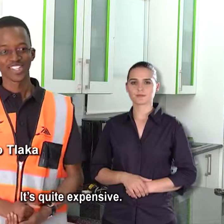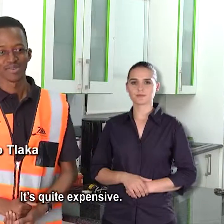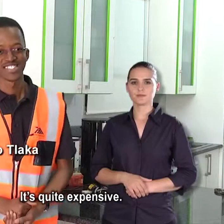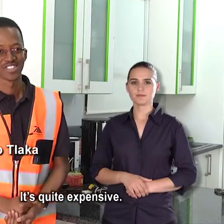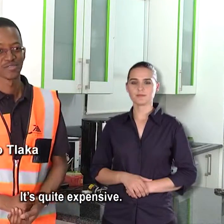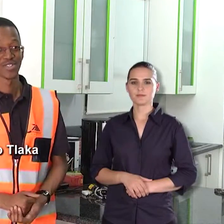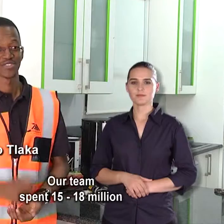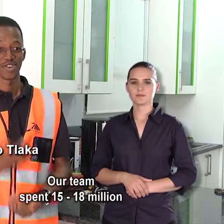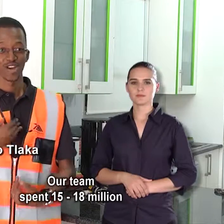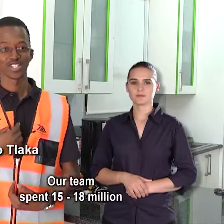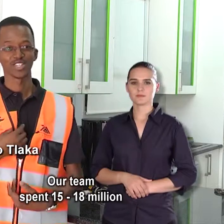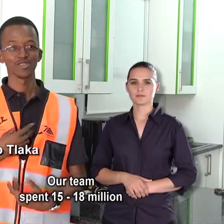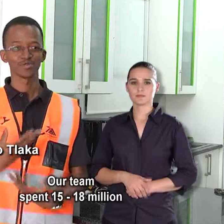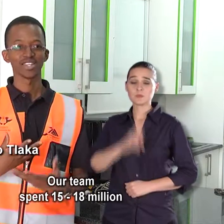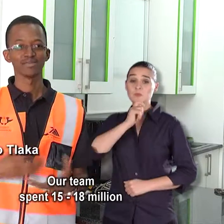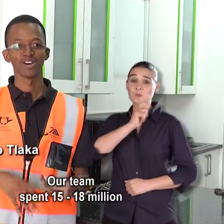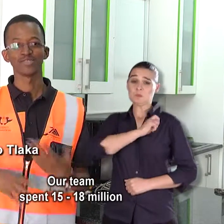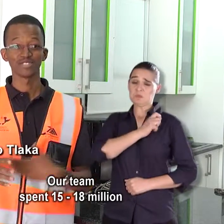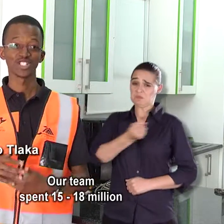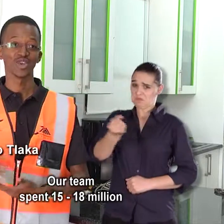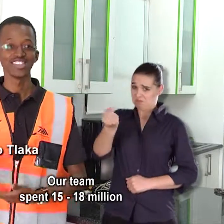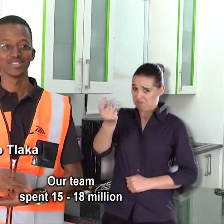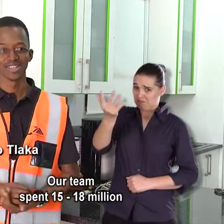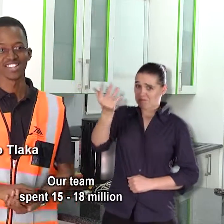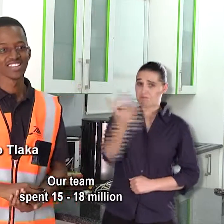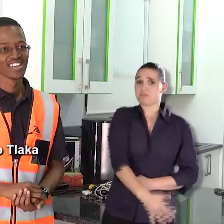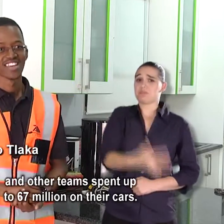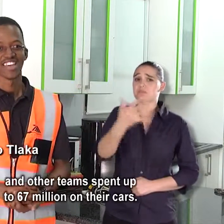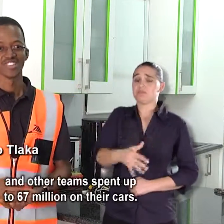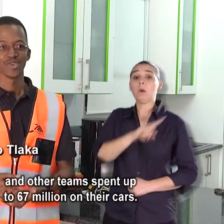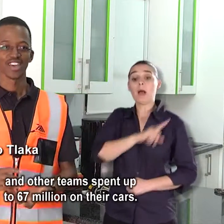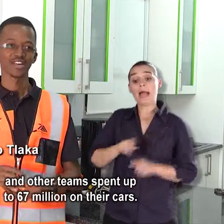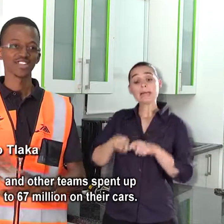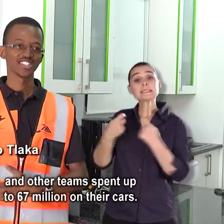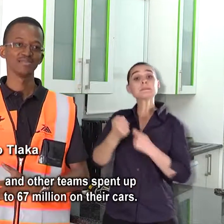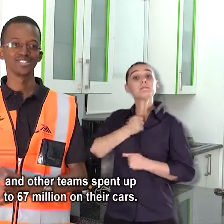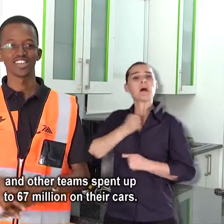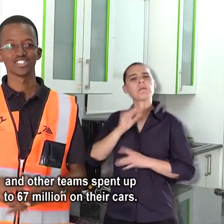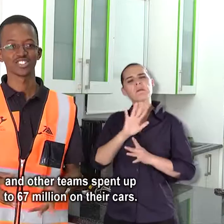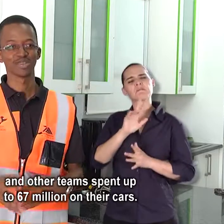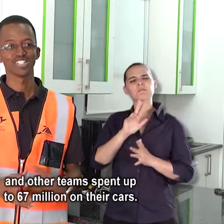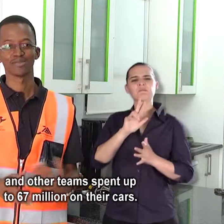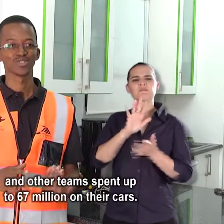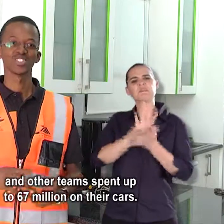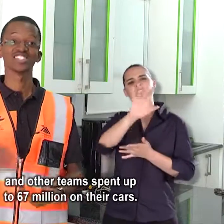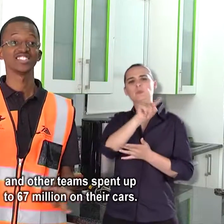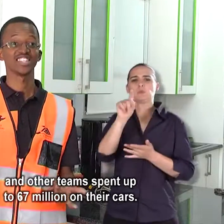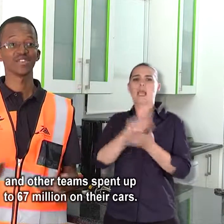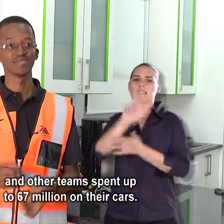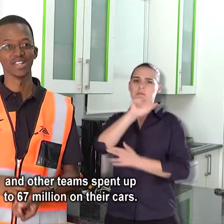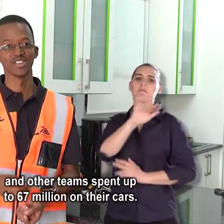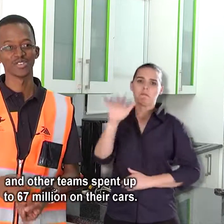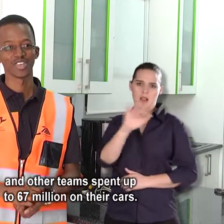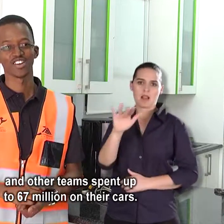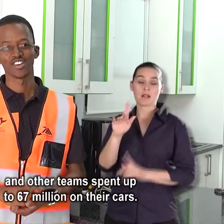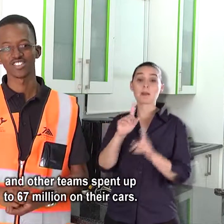It's quite expensive because for our team we spend about 15 to 18 million, and we have other teams that spend up to